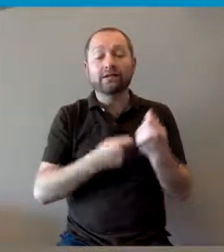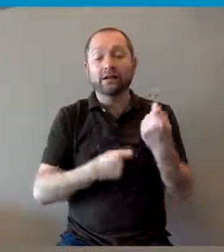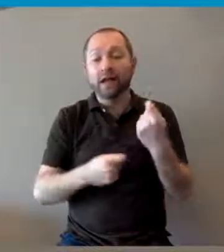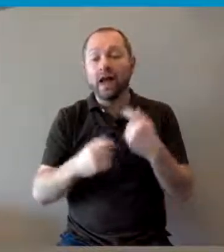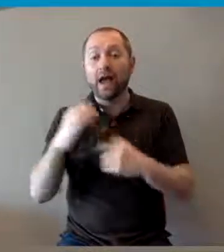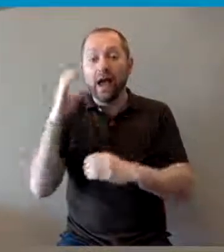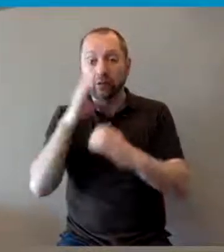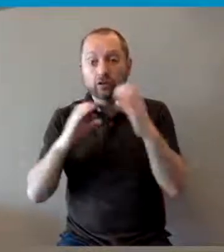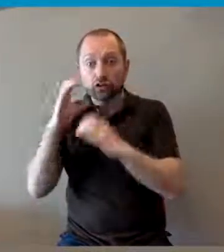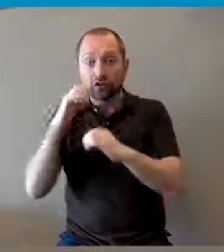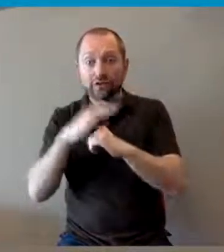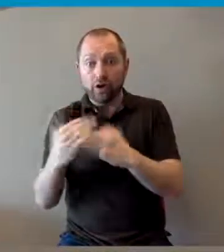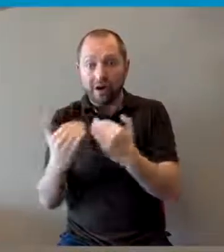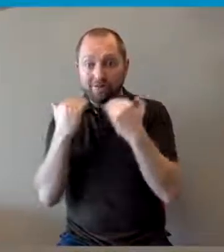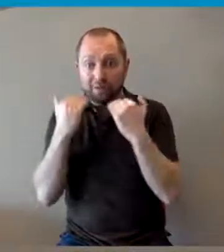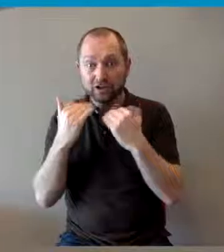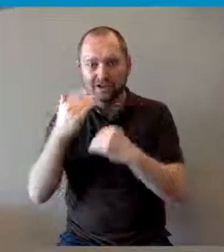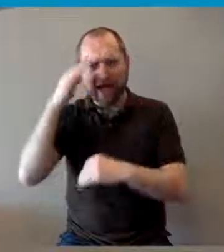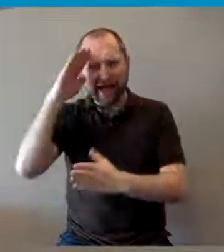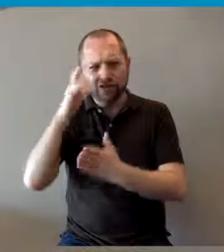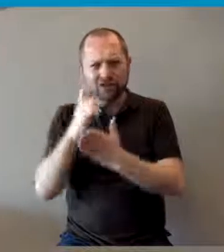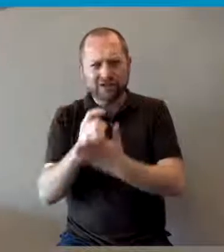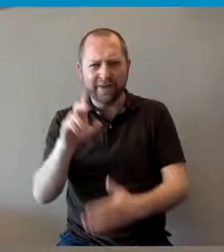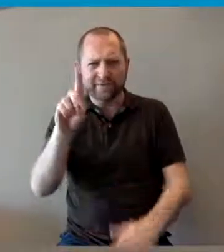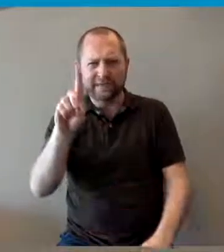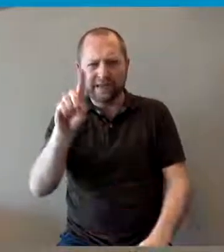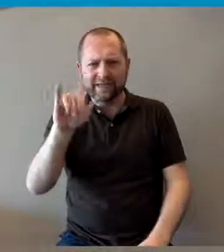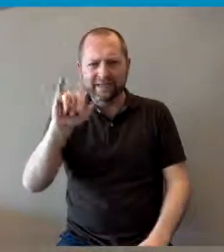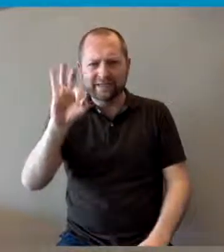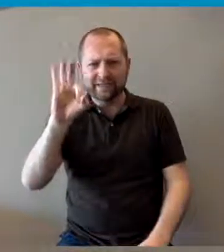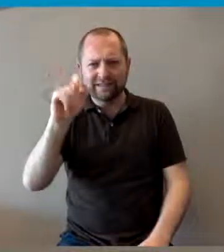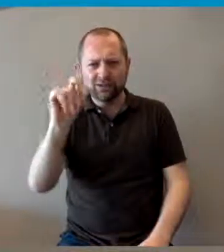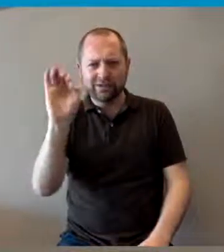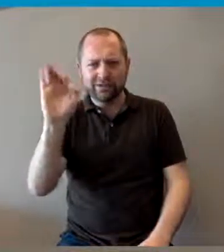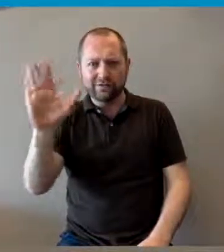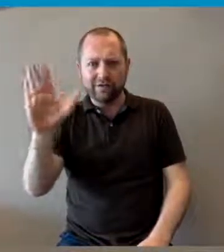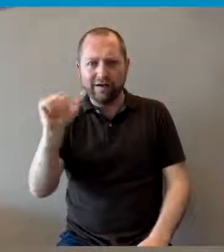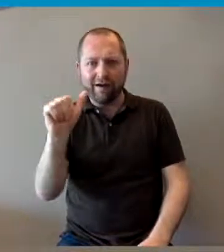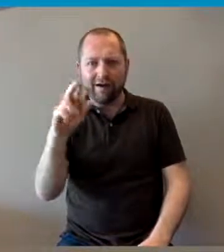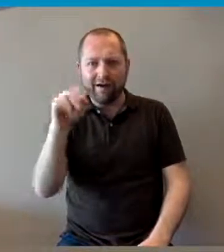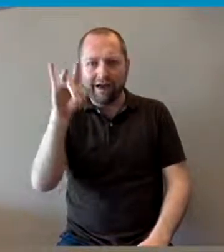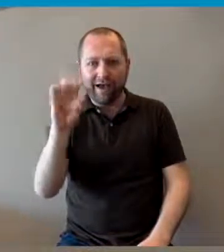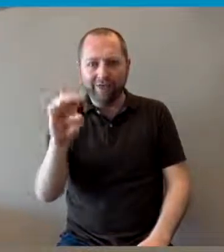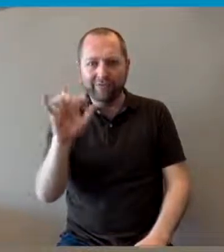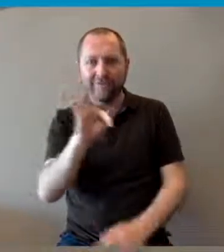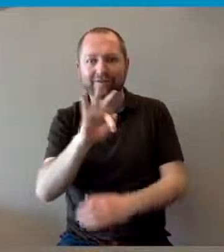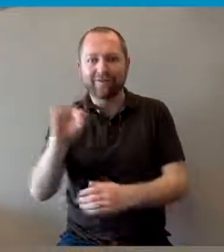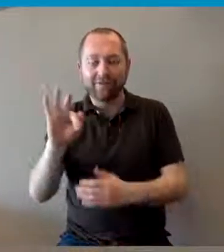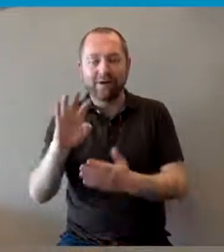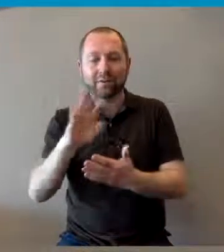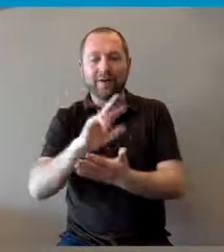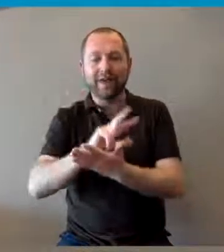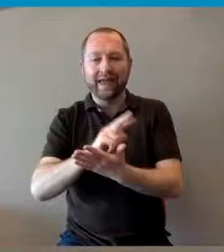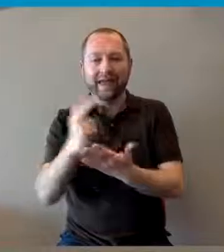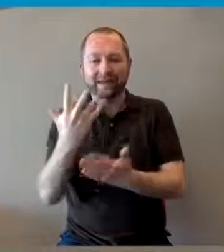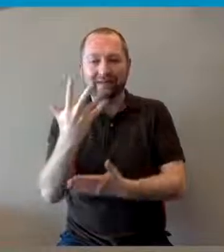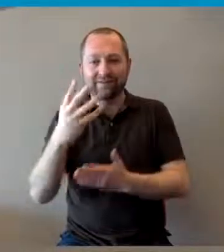database, and finally how to search for articles on the Irish Times digital archive, which covers 1859